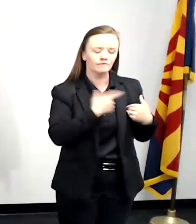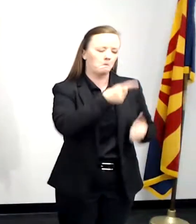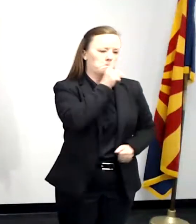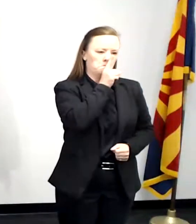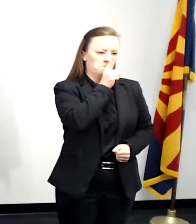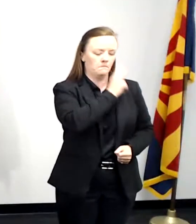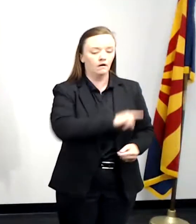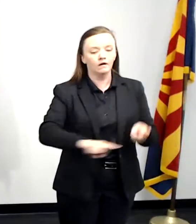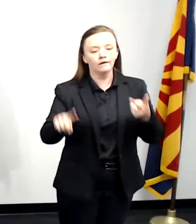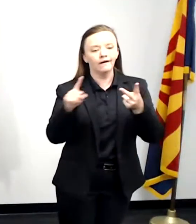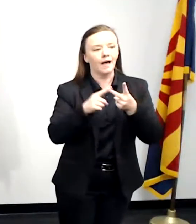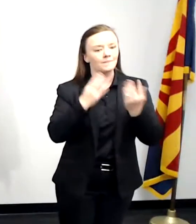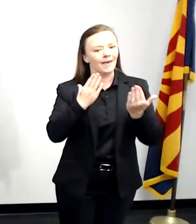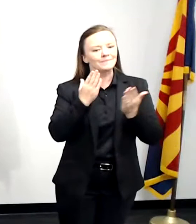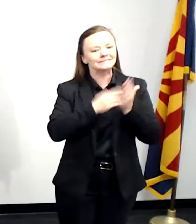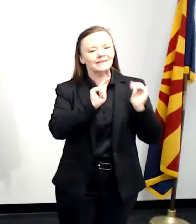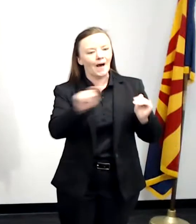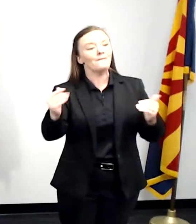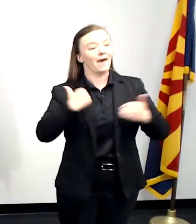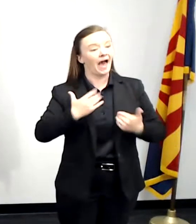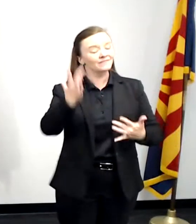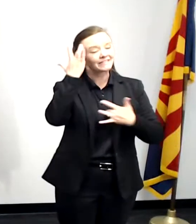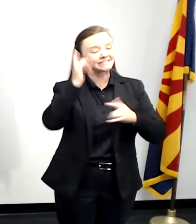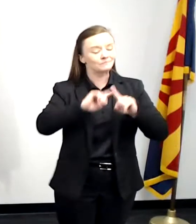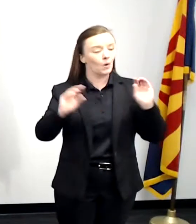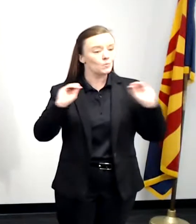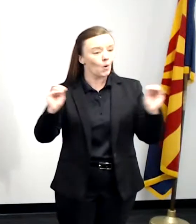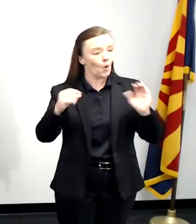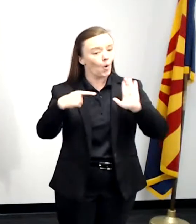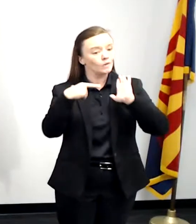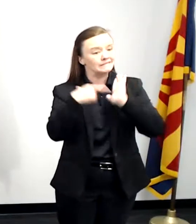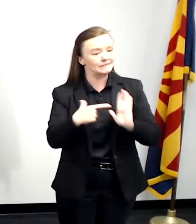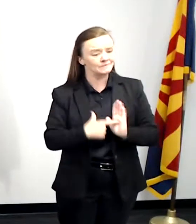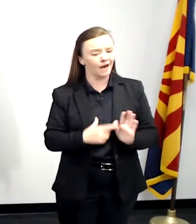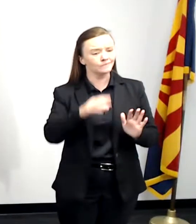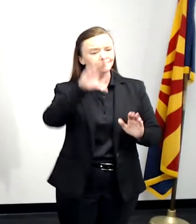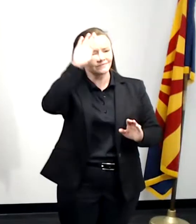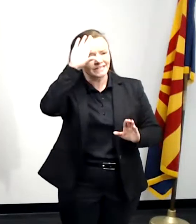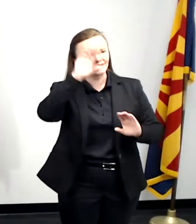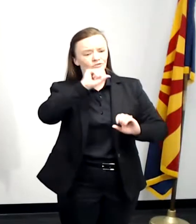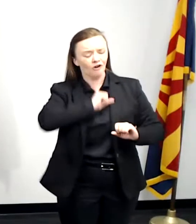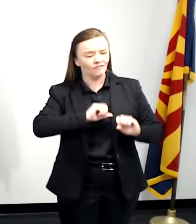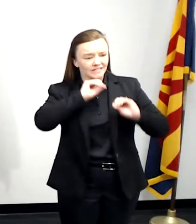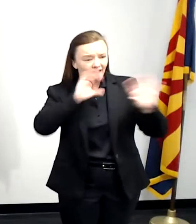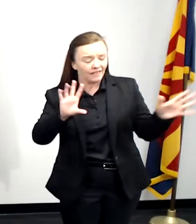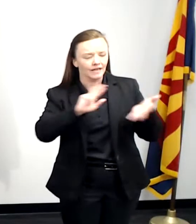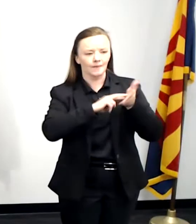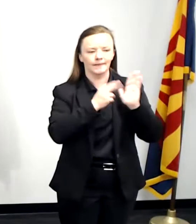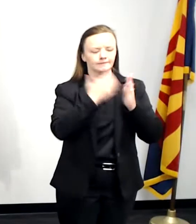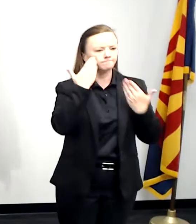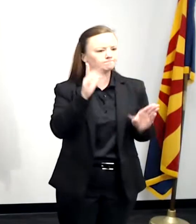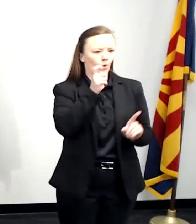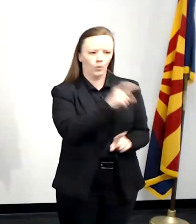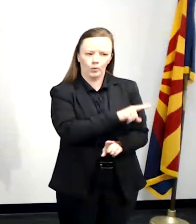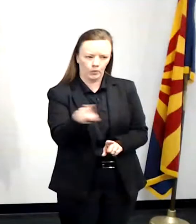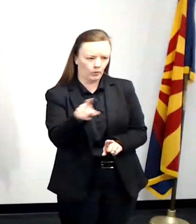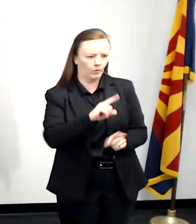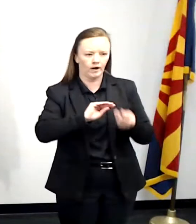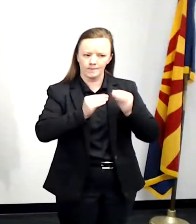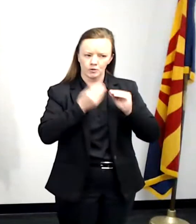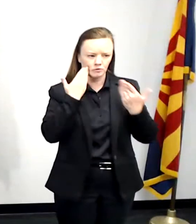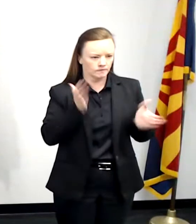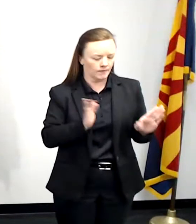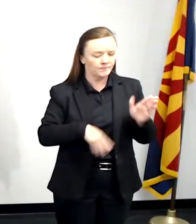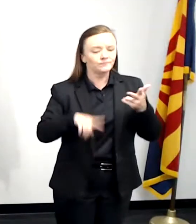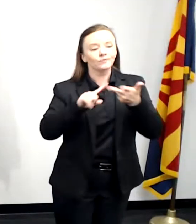disease but don't have any symptoms at all. And it definitely doesn't tell me what is going to happen next or how long the outbreak